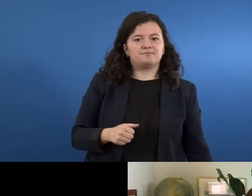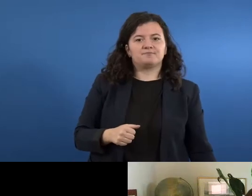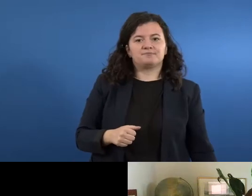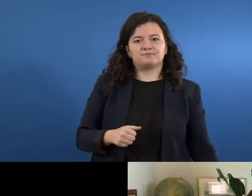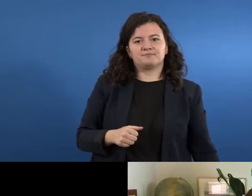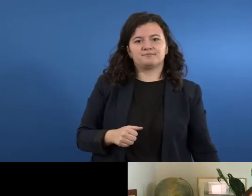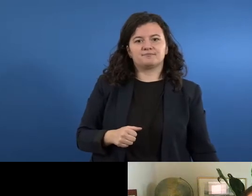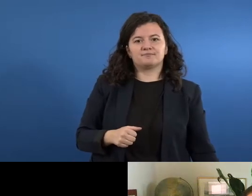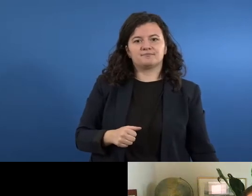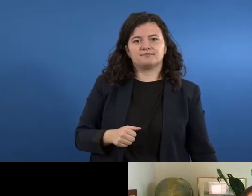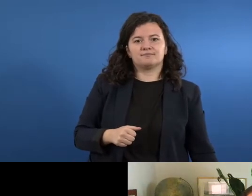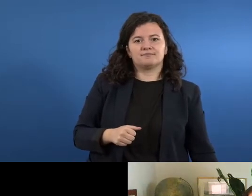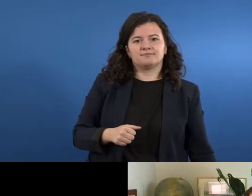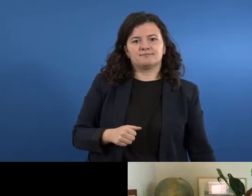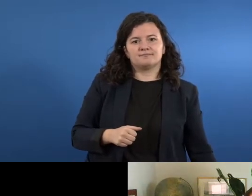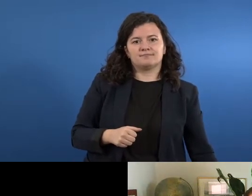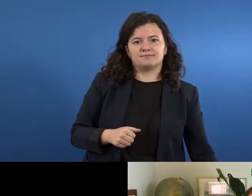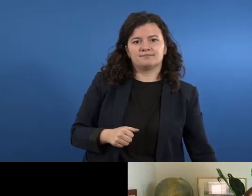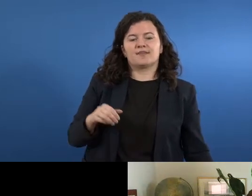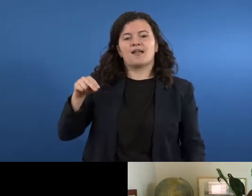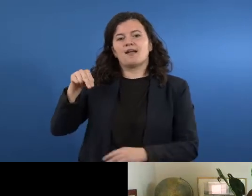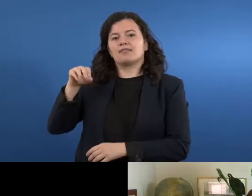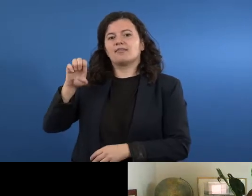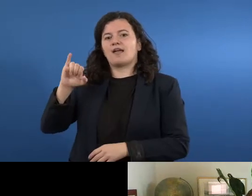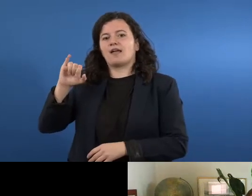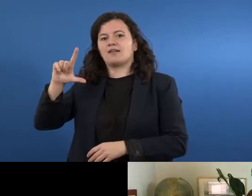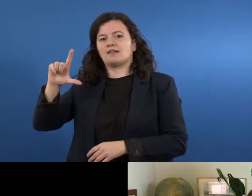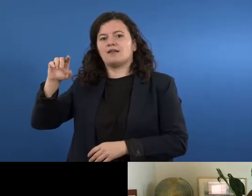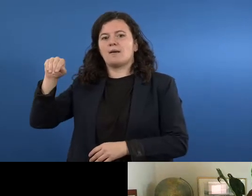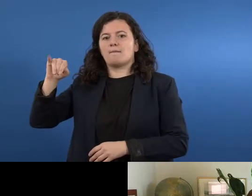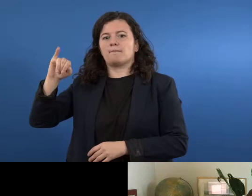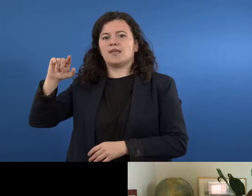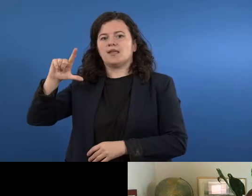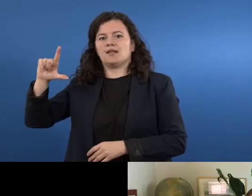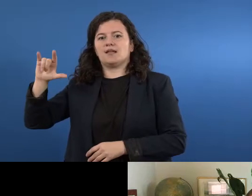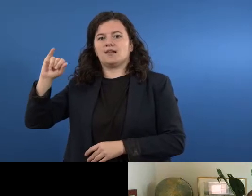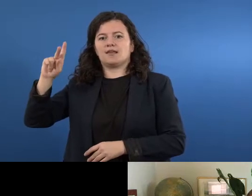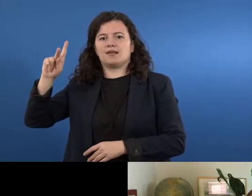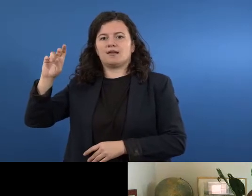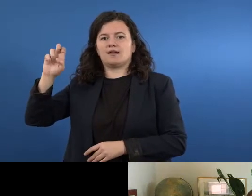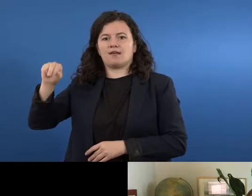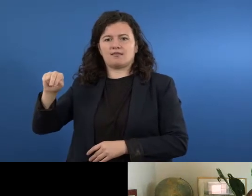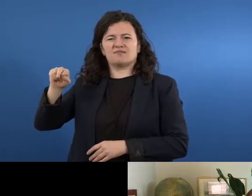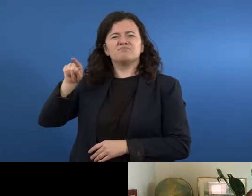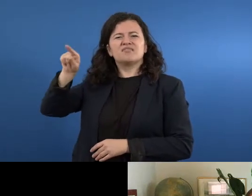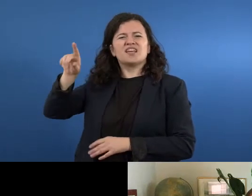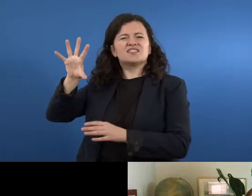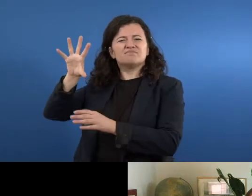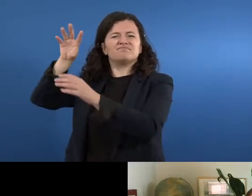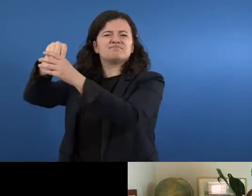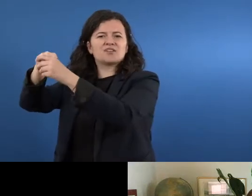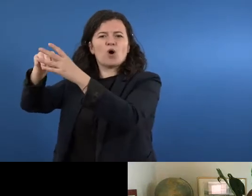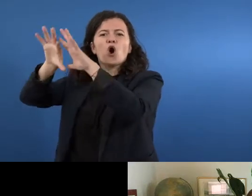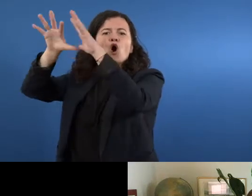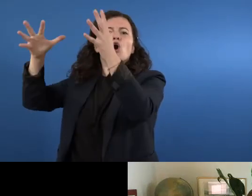a global head of accessibility at Atos. Atos is also a member of the ILO Global Business and Disability Network. And Neil's role is to help